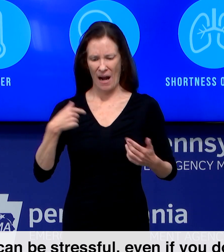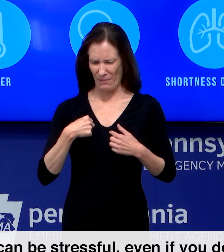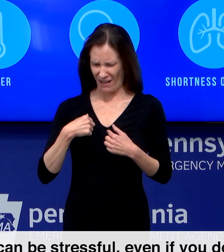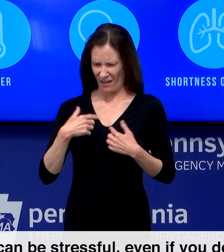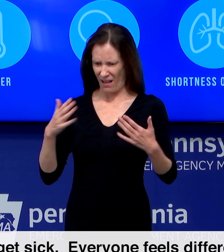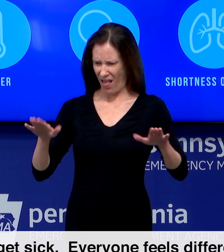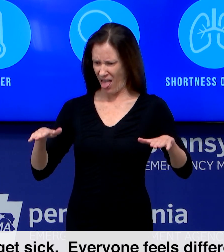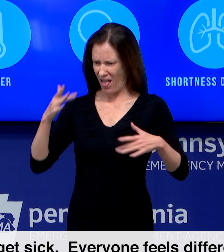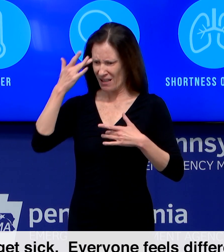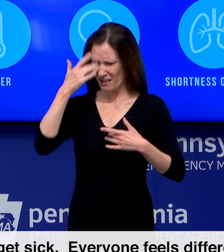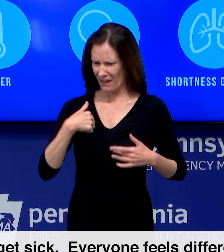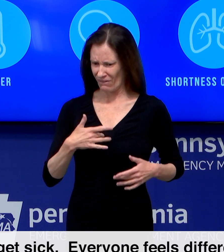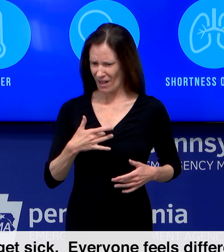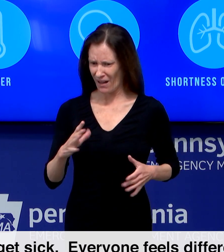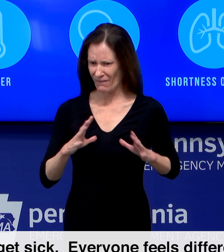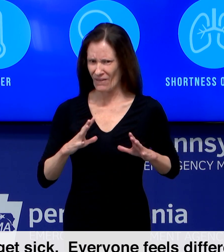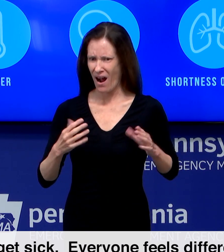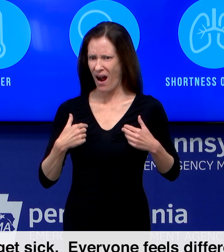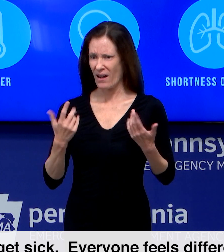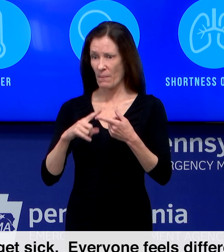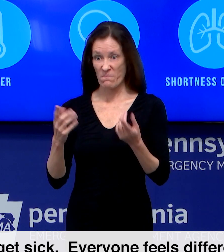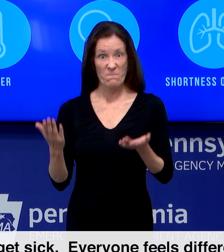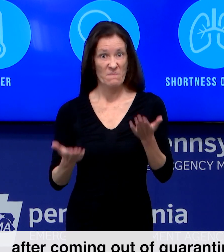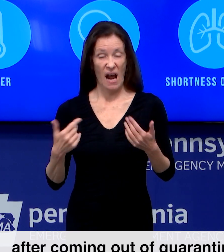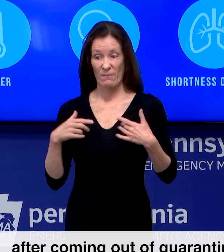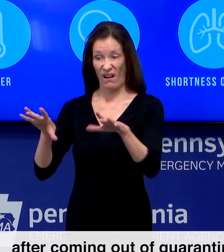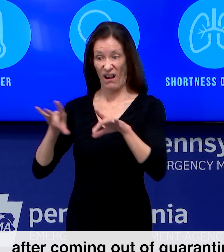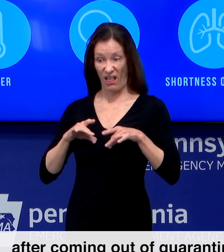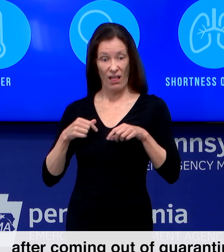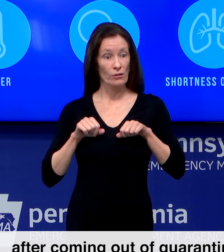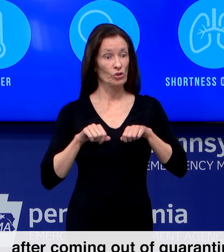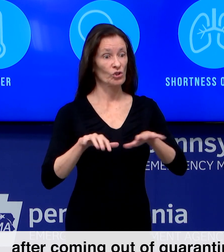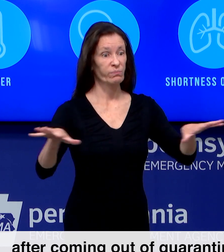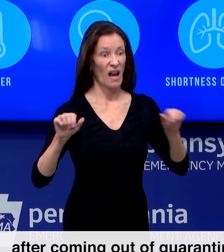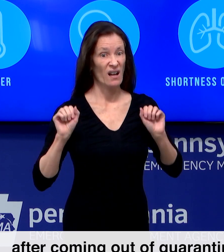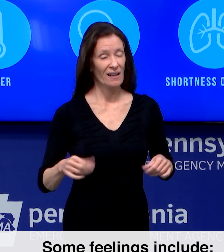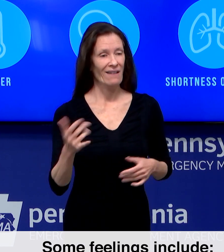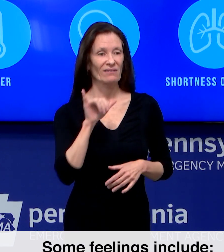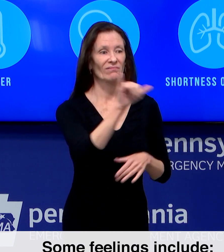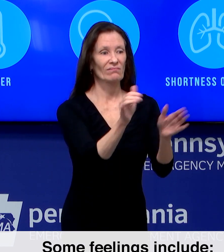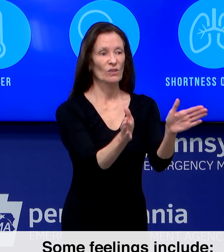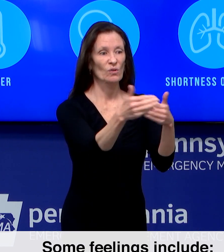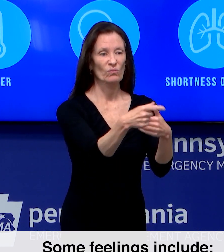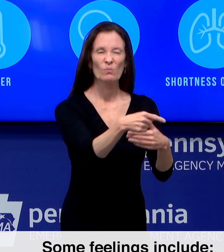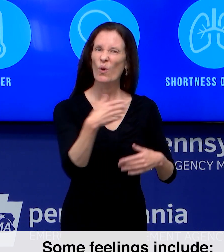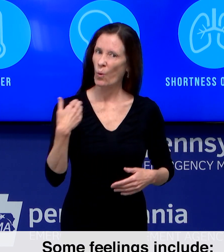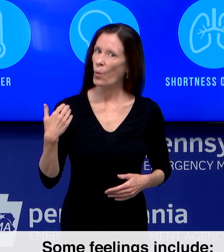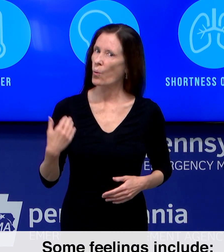you do not get sick. Everyone feels differently after coming out of quarantine. Some feelings include